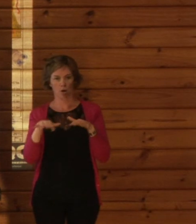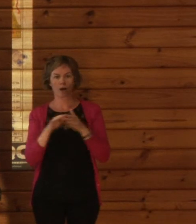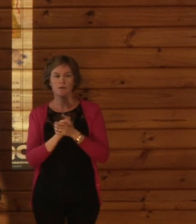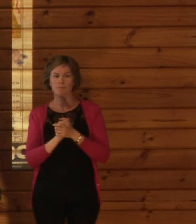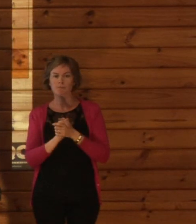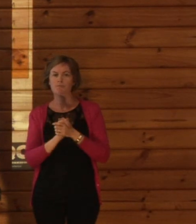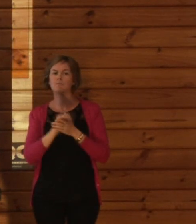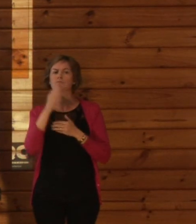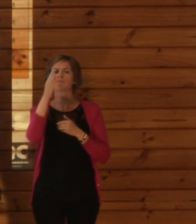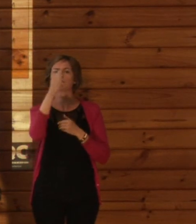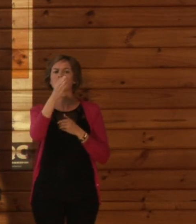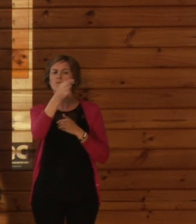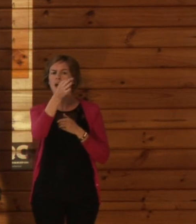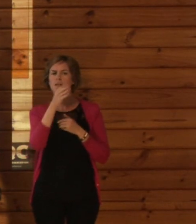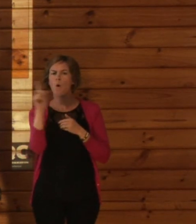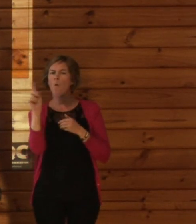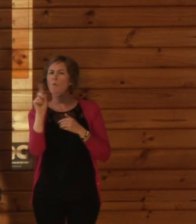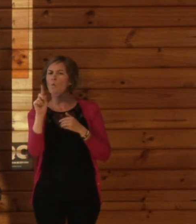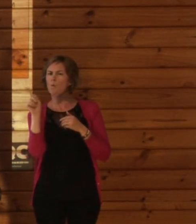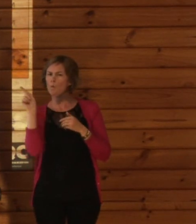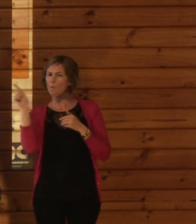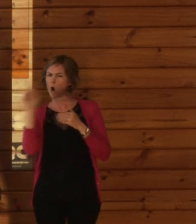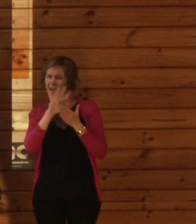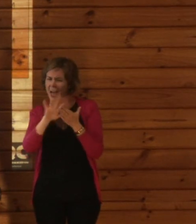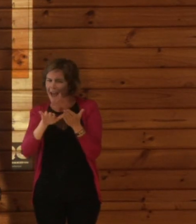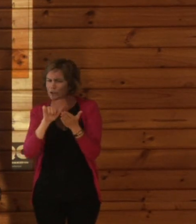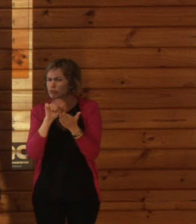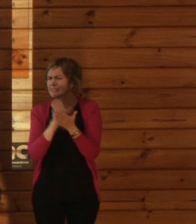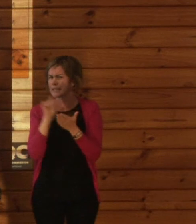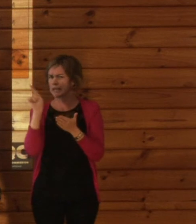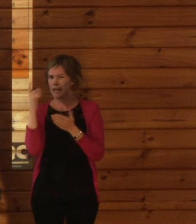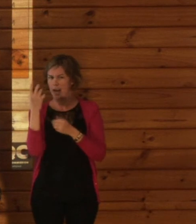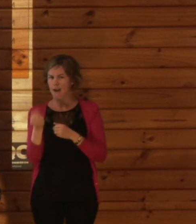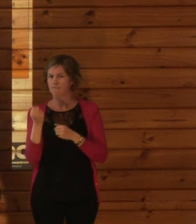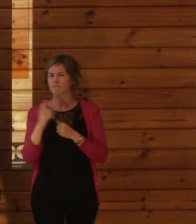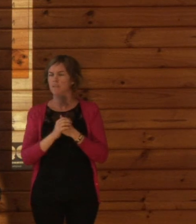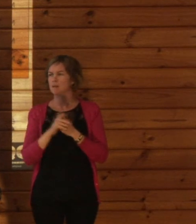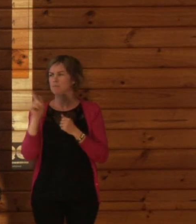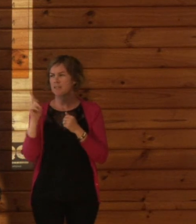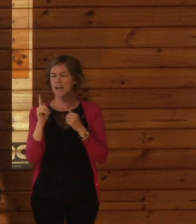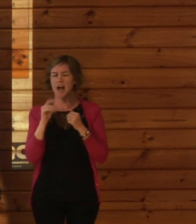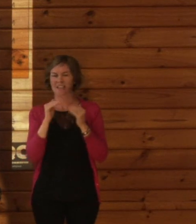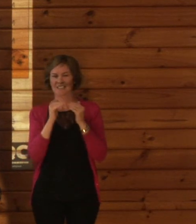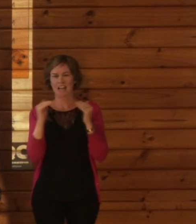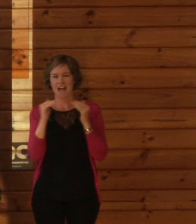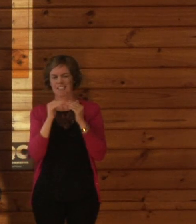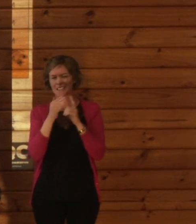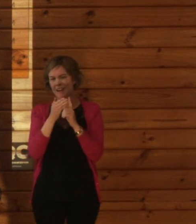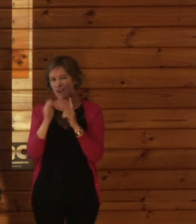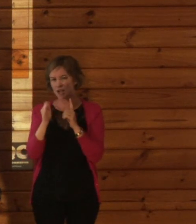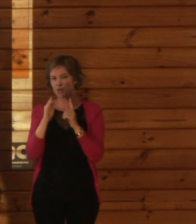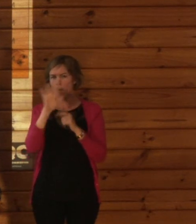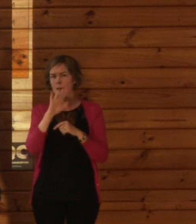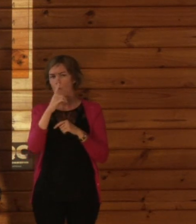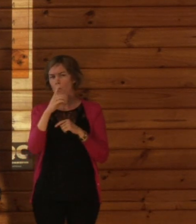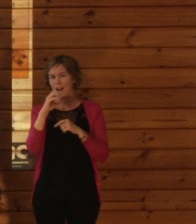of accuracy is that? It's got a standard deviation of about 100 millimetres. So it's not as good as standing there